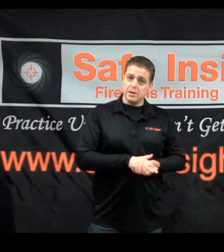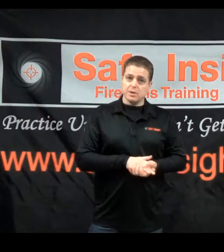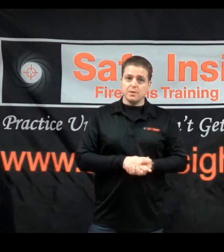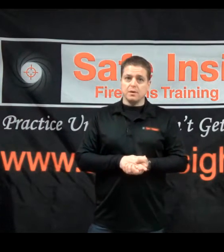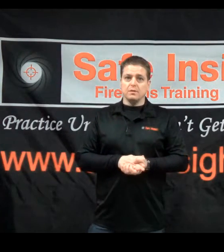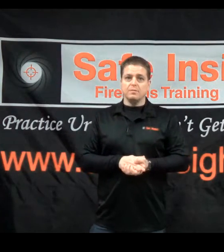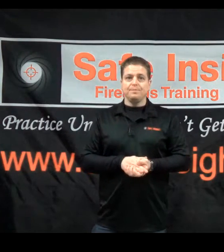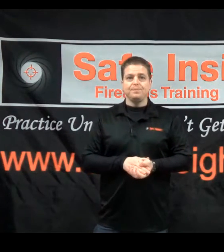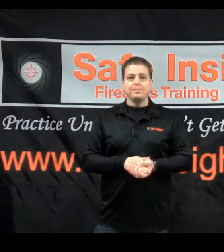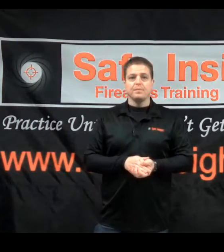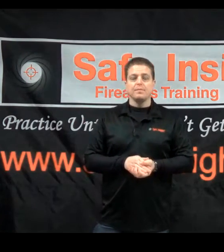disadvantages are.